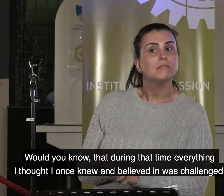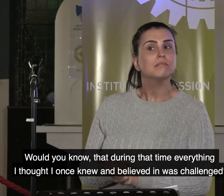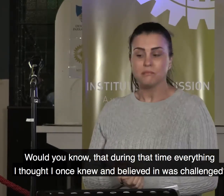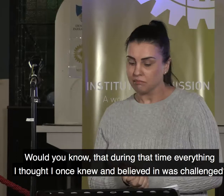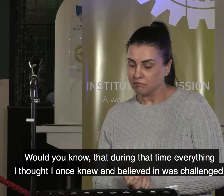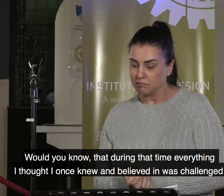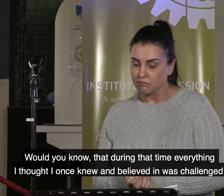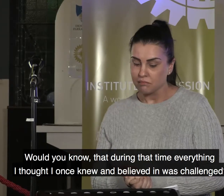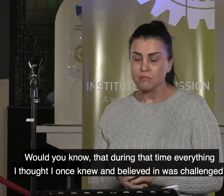challenged?